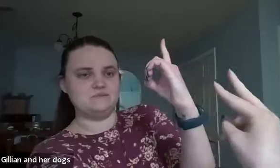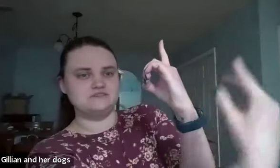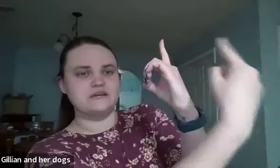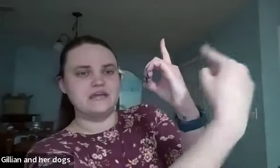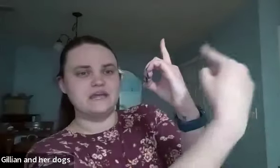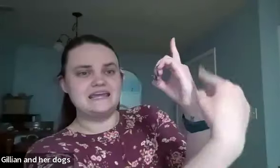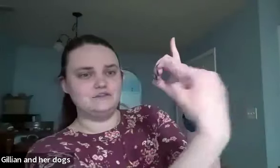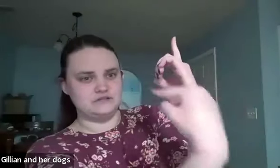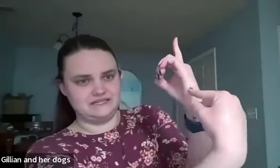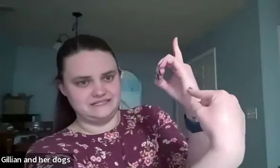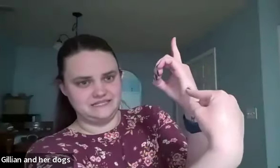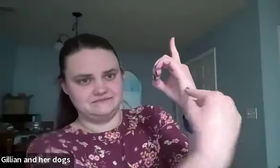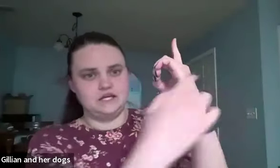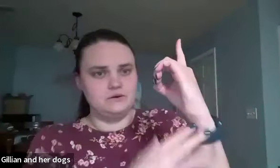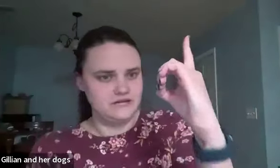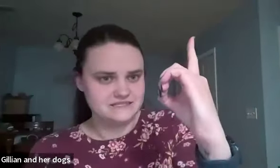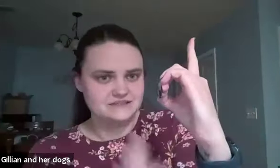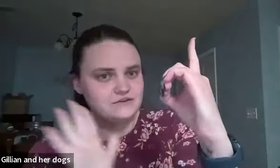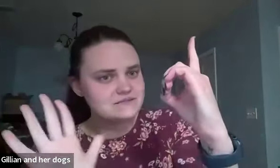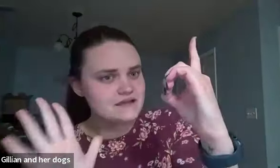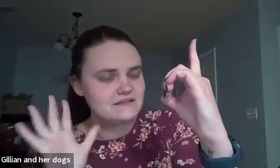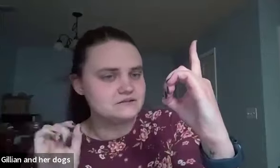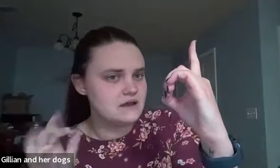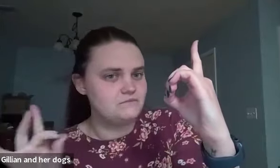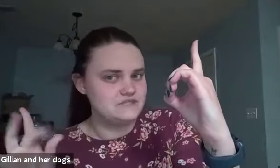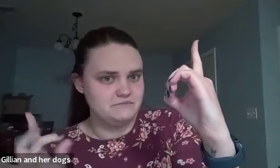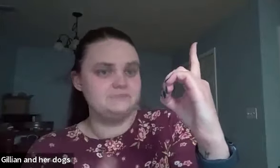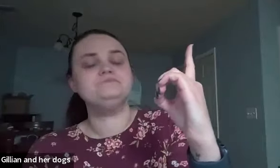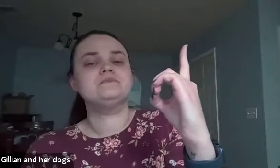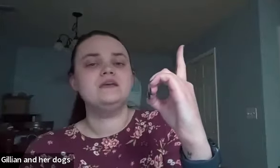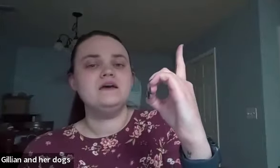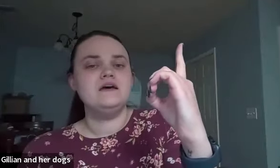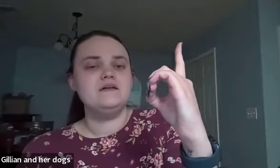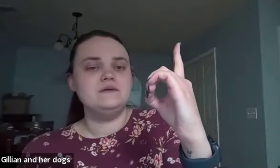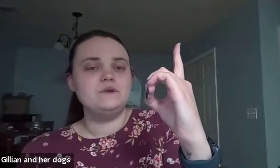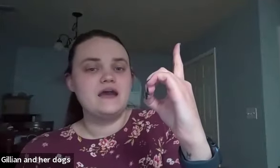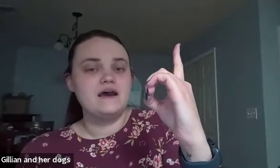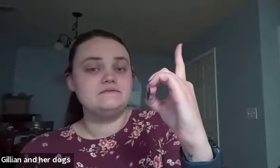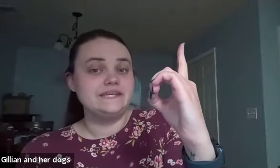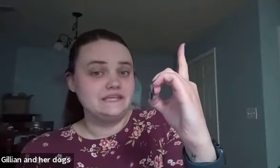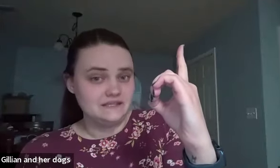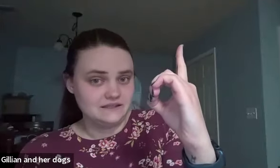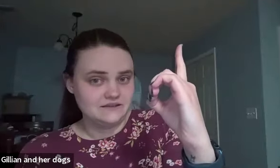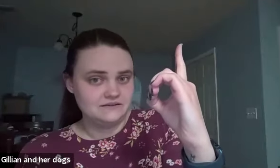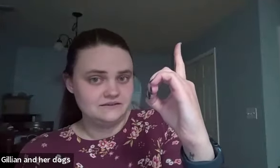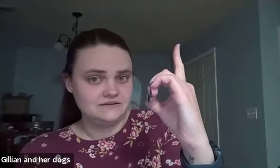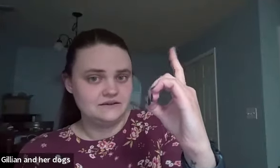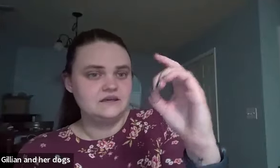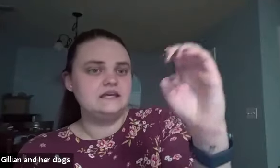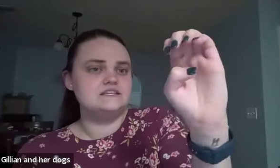someone else looking at it, it looks like a D, like a lowercase d. So that's my like little helpful tidbit. Then we have E. E